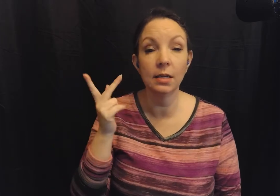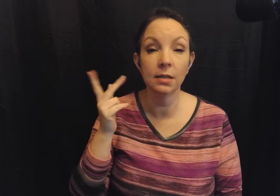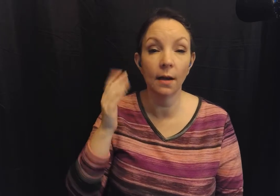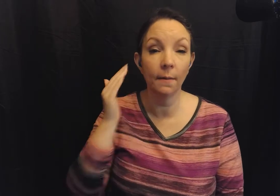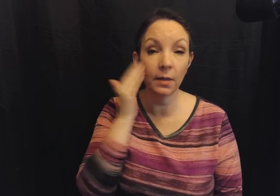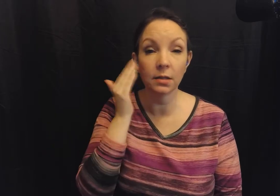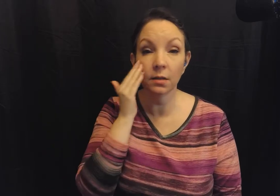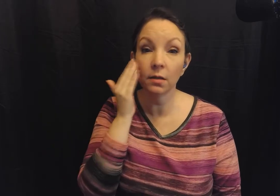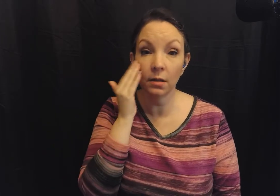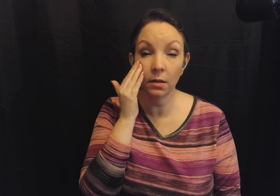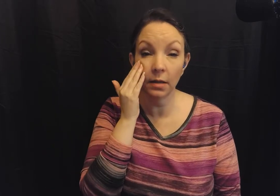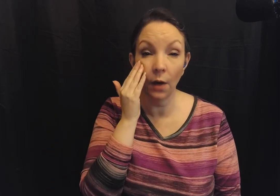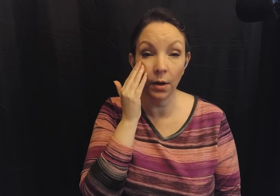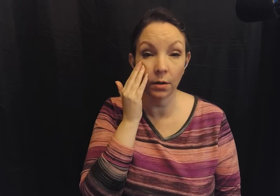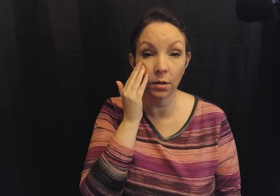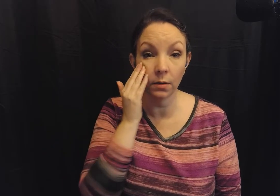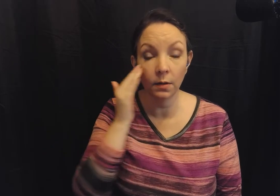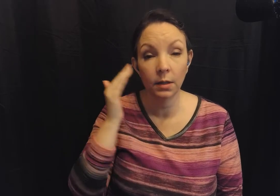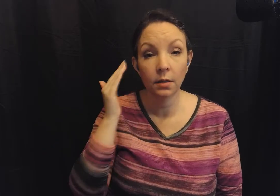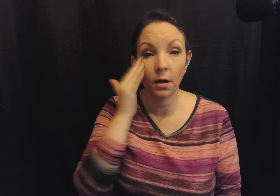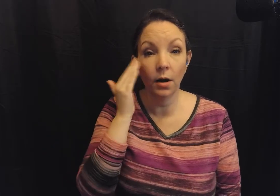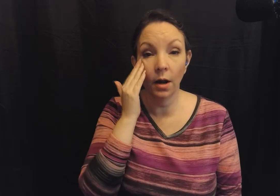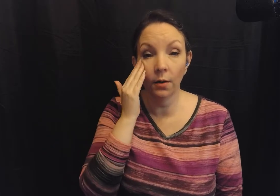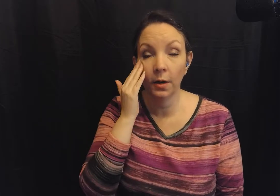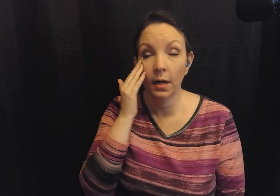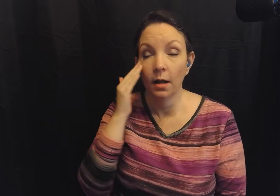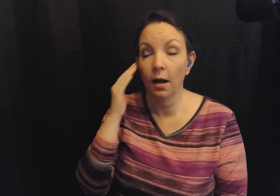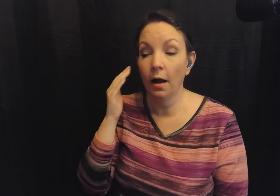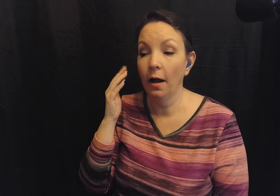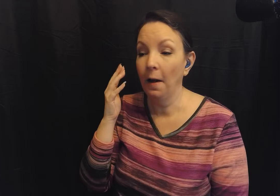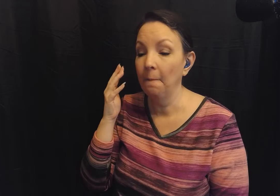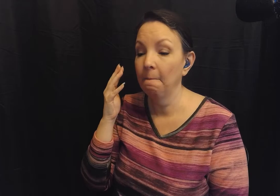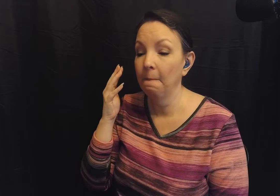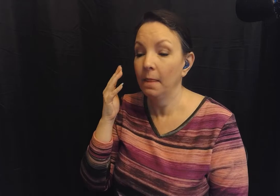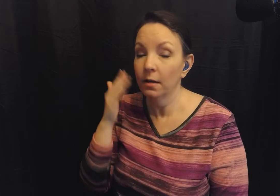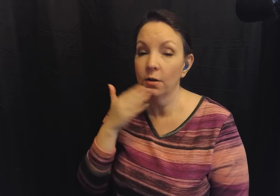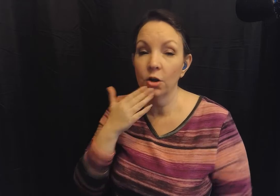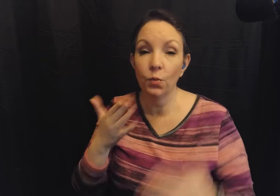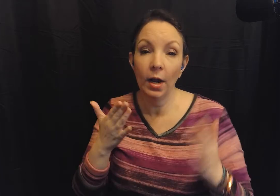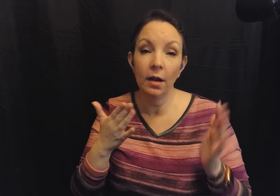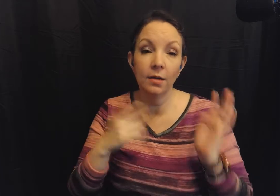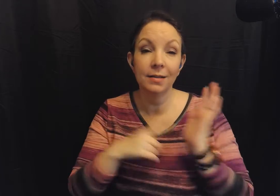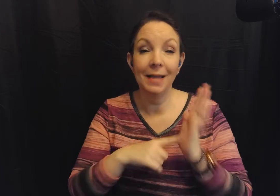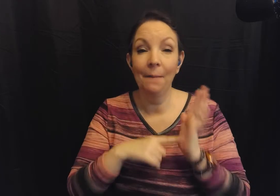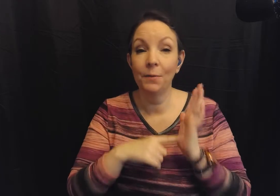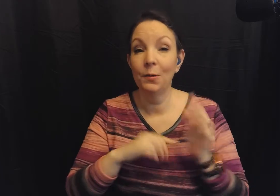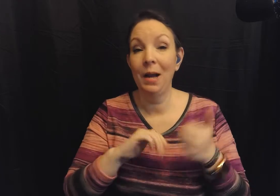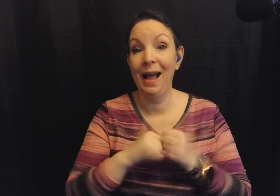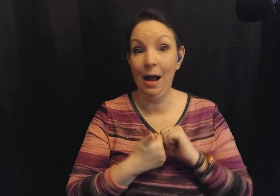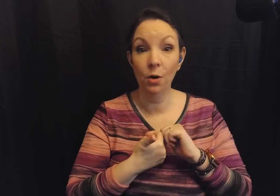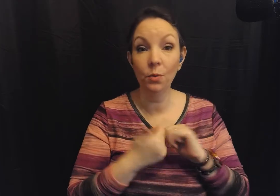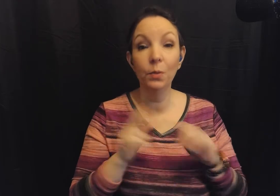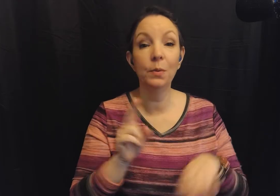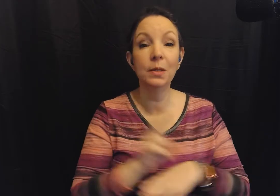some this down here too. No. A good example how we would